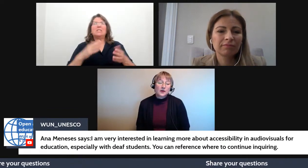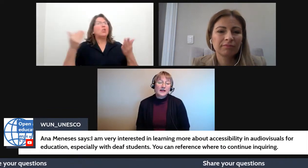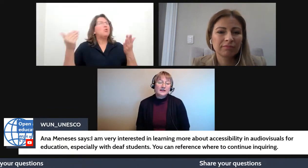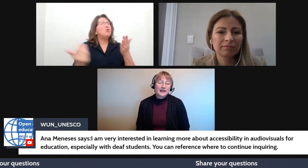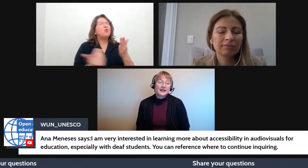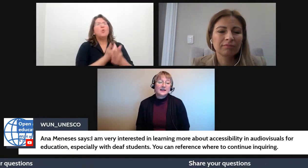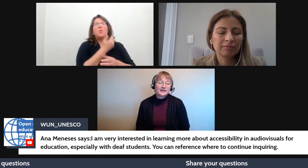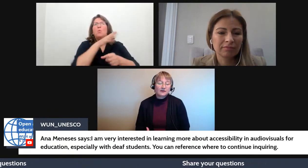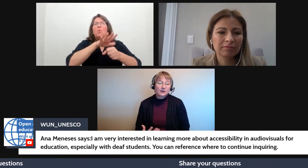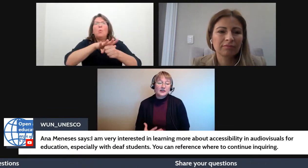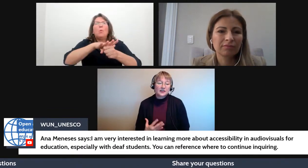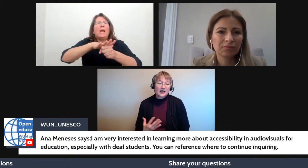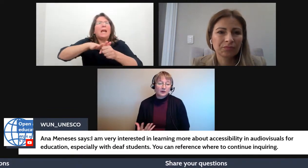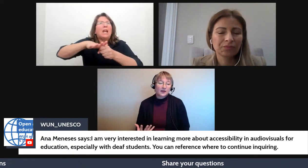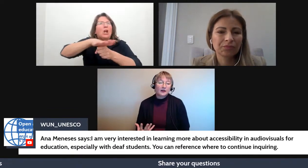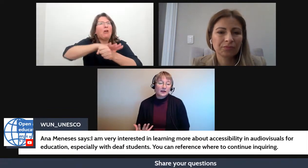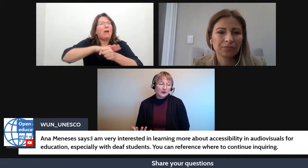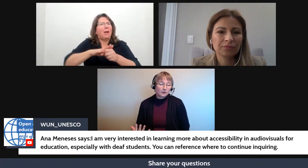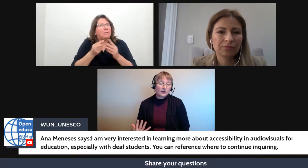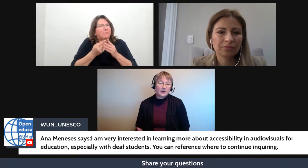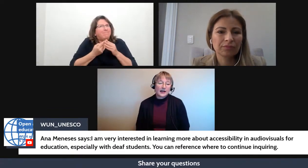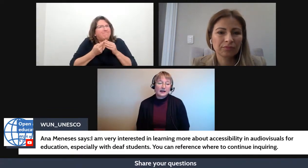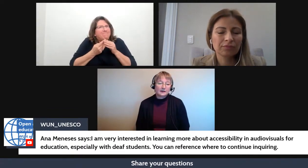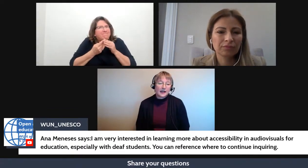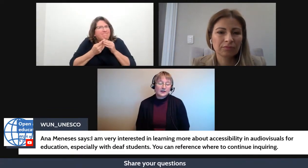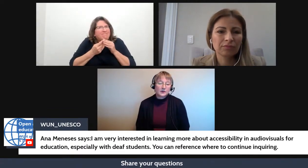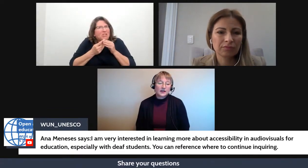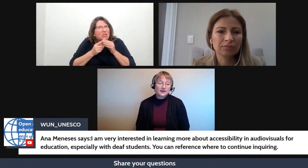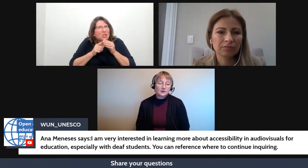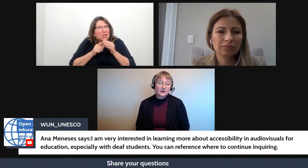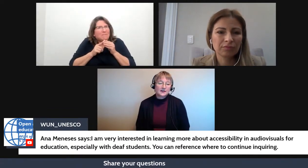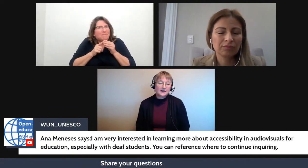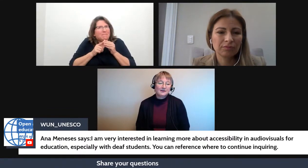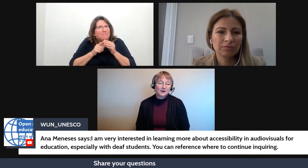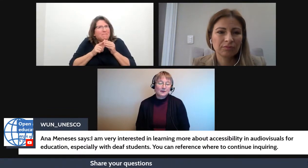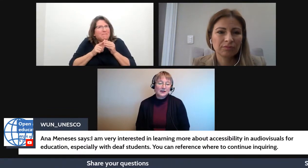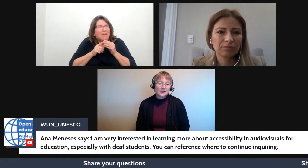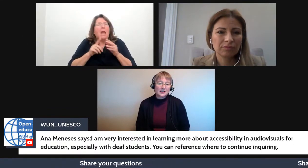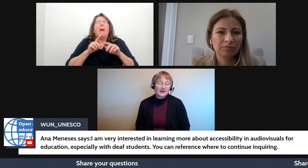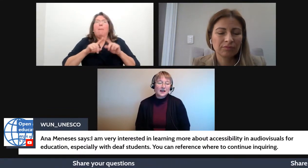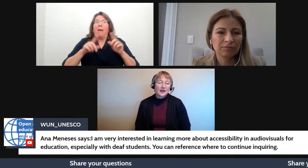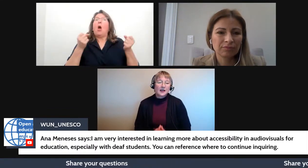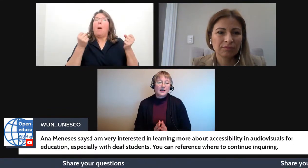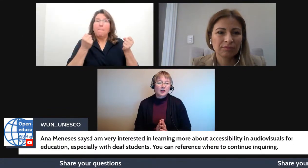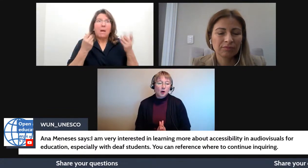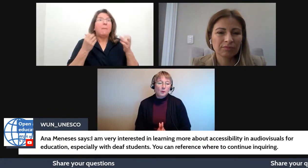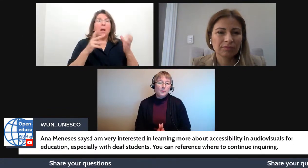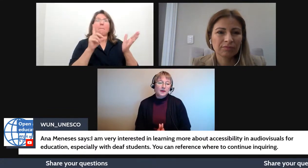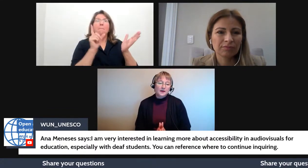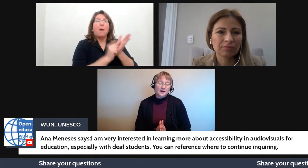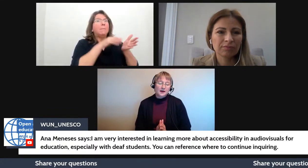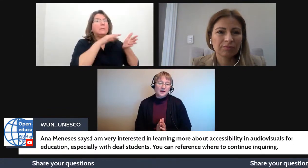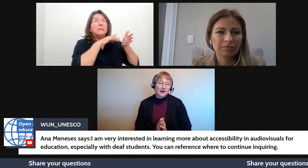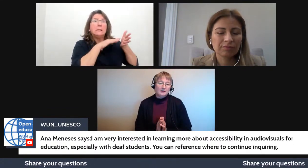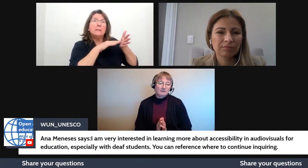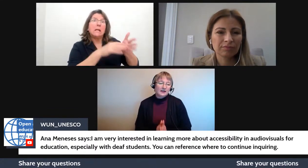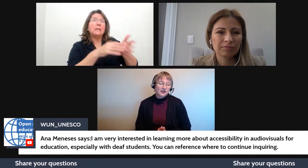we're trying to get this information out there, like with my last week and this week's information, in an